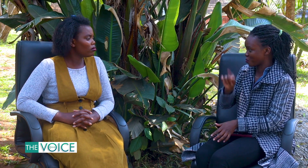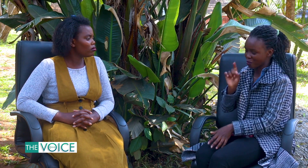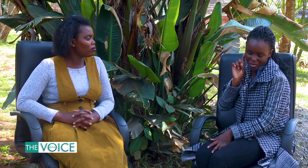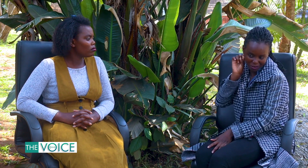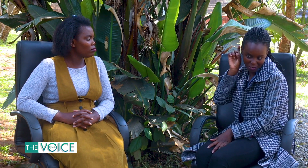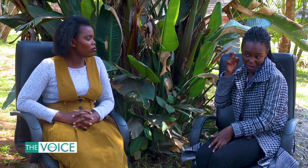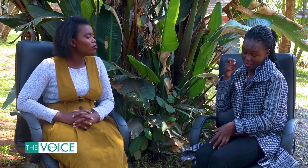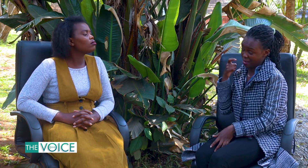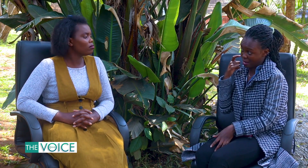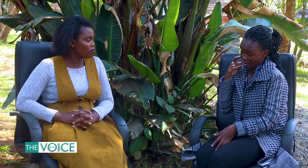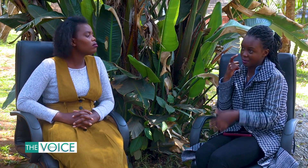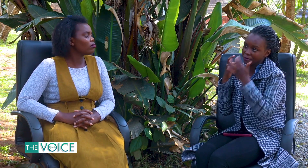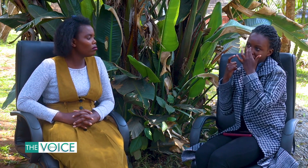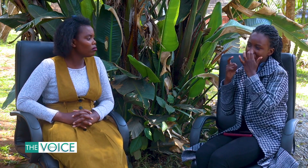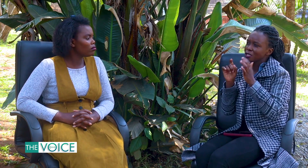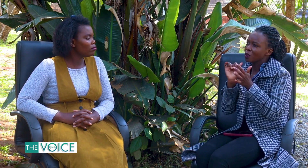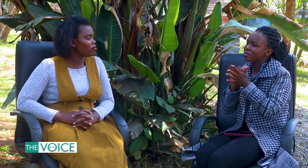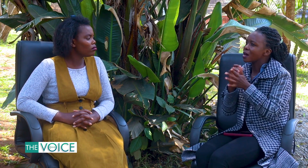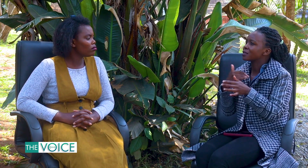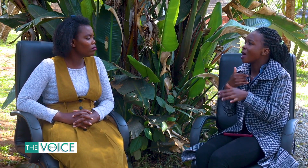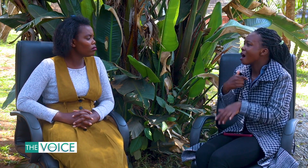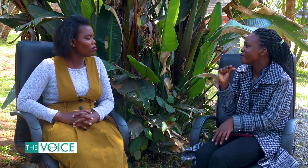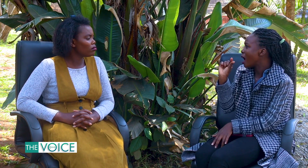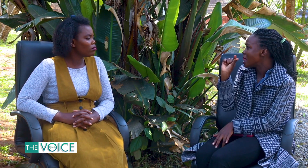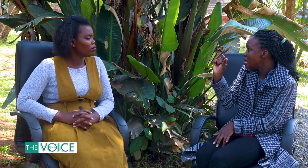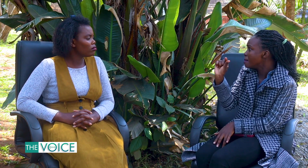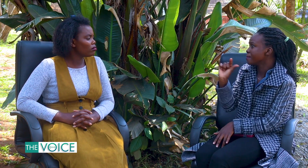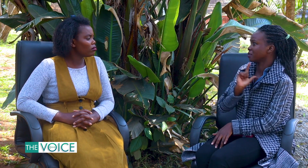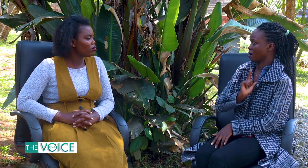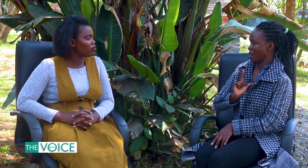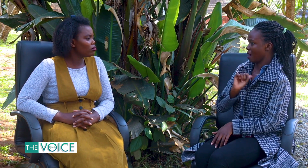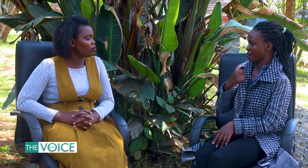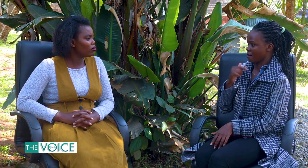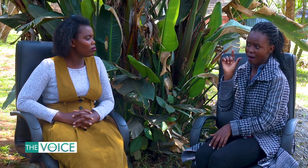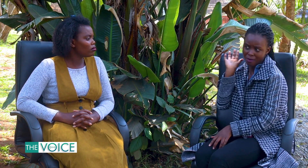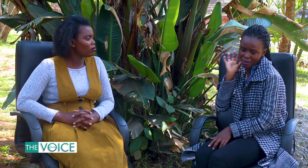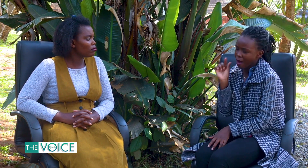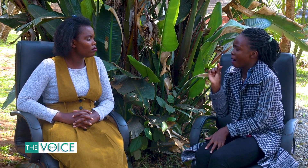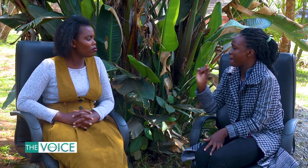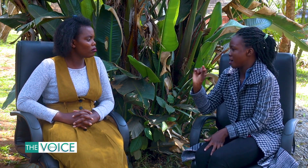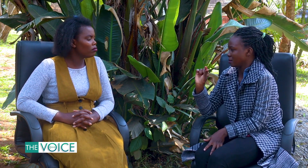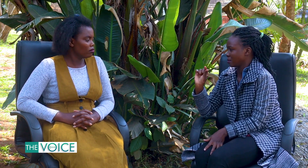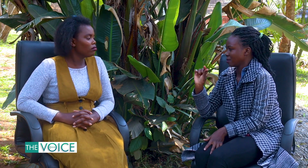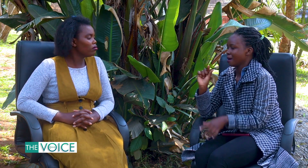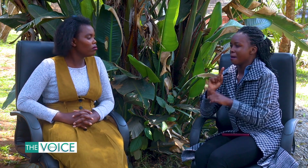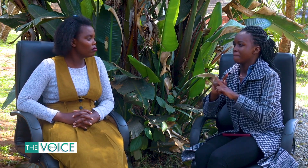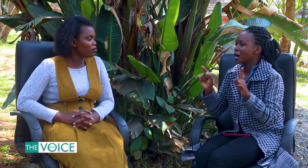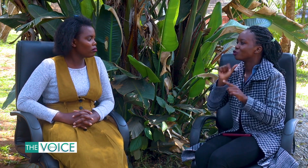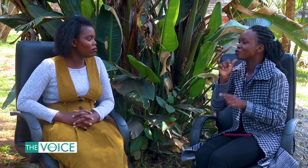hearing aid. And at the time, I was a bit lucky because I had a little bit of hearing, but it